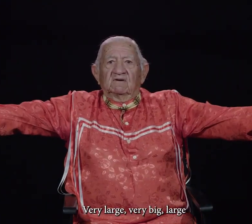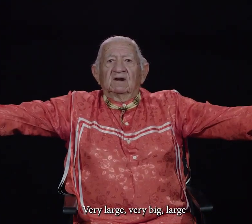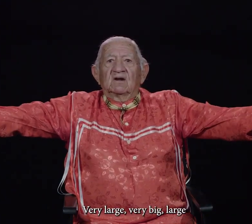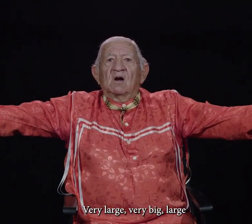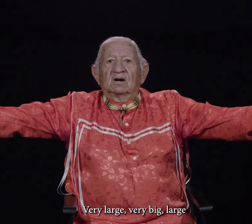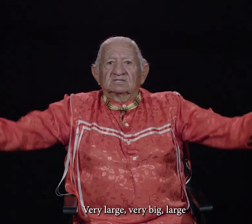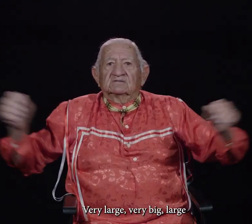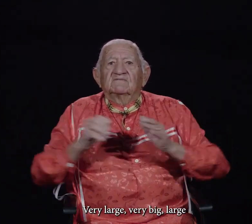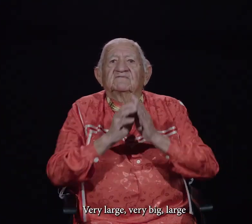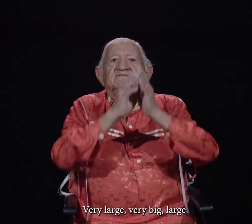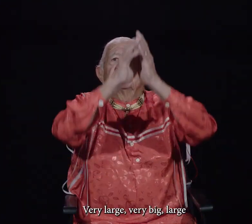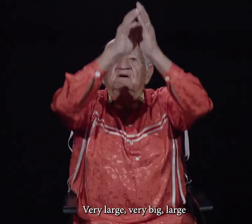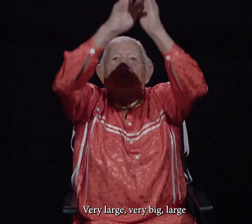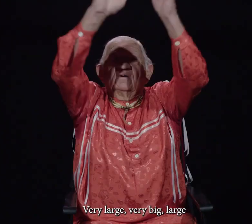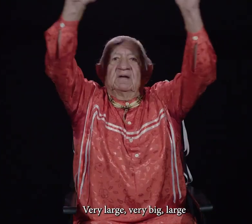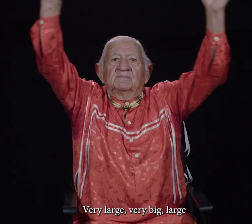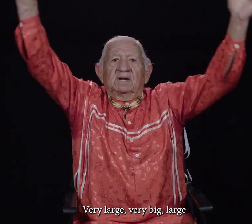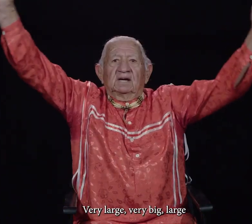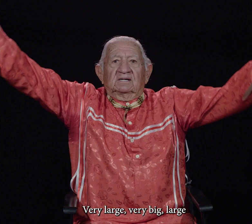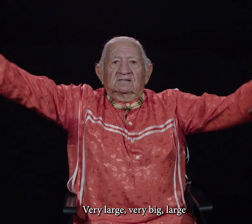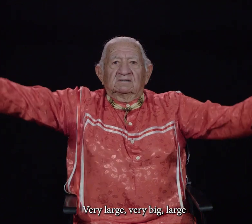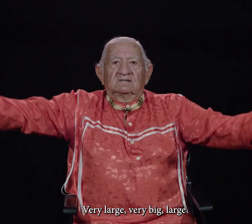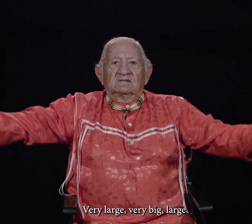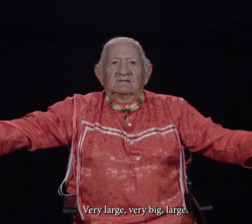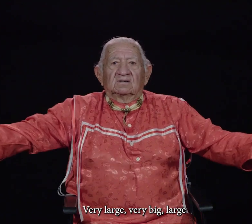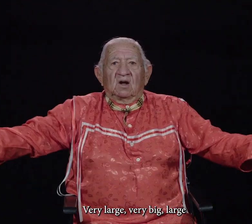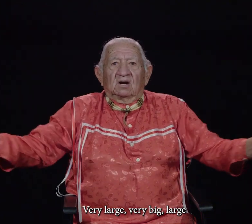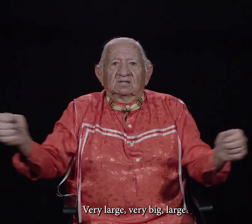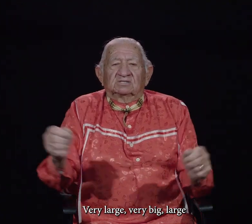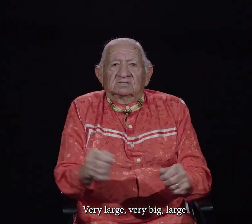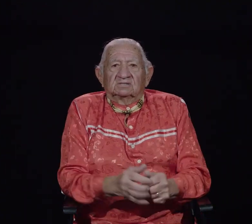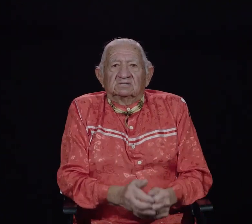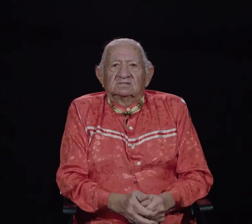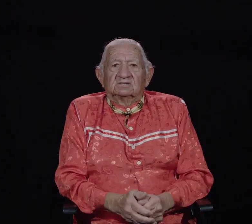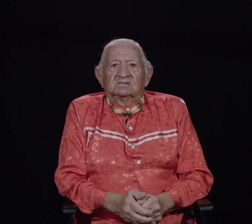Very large, very big, large.